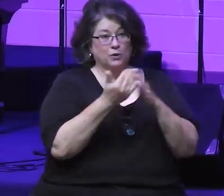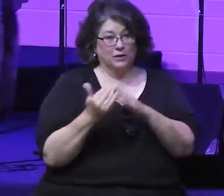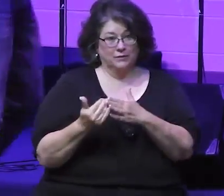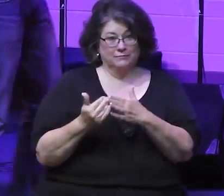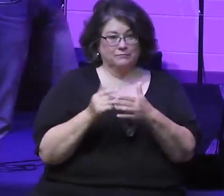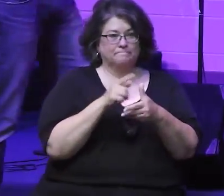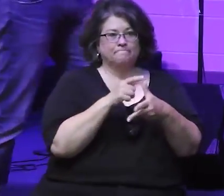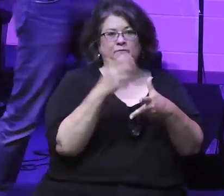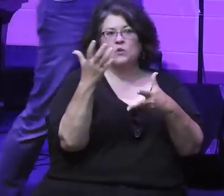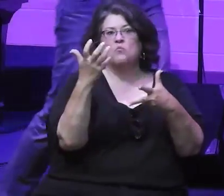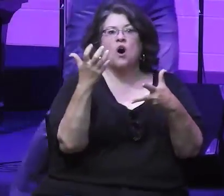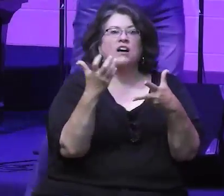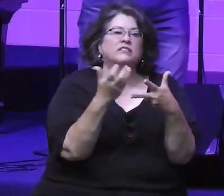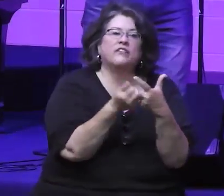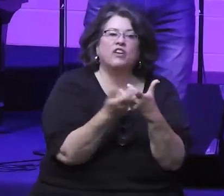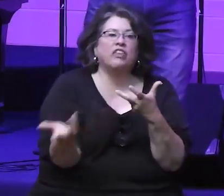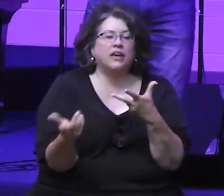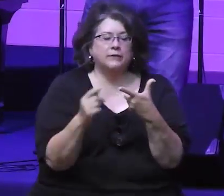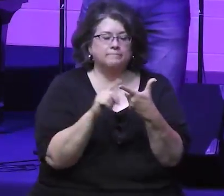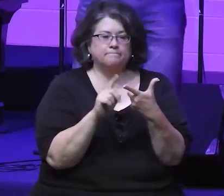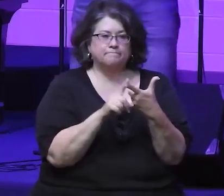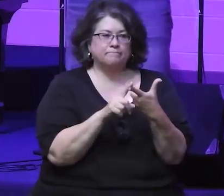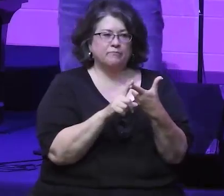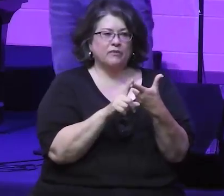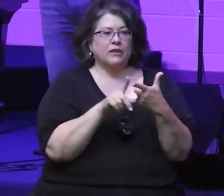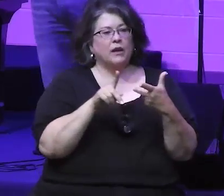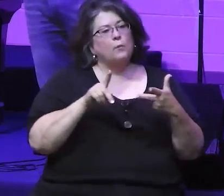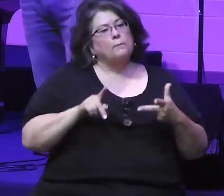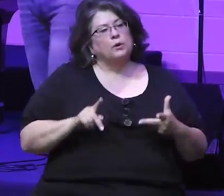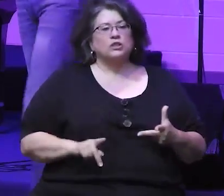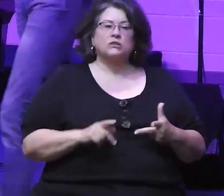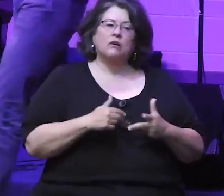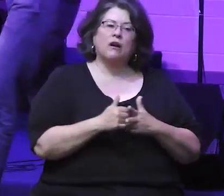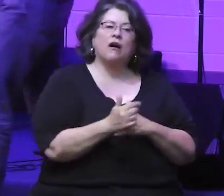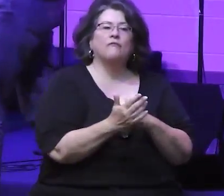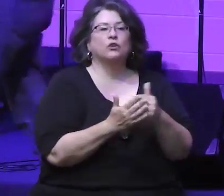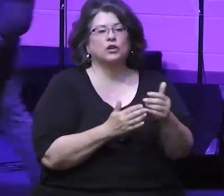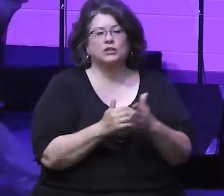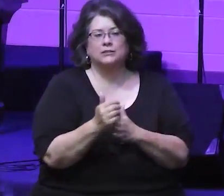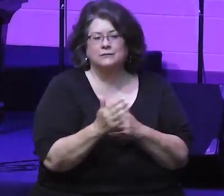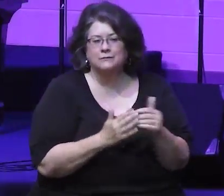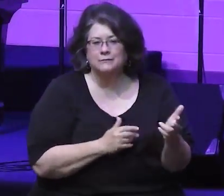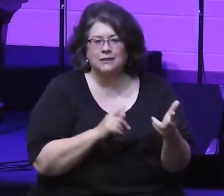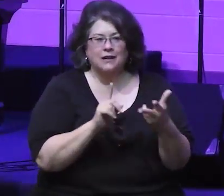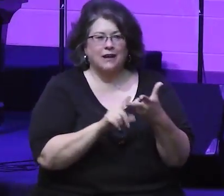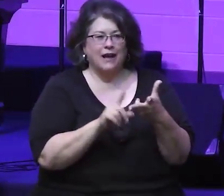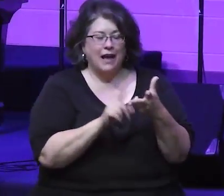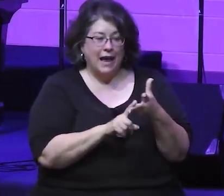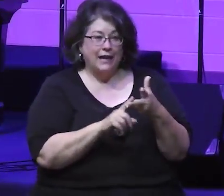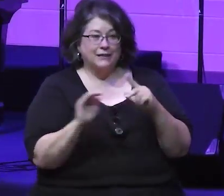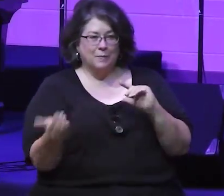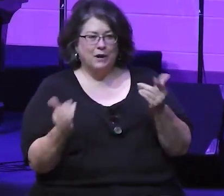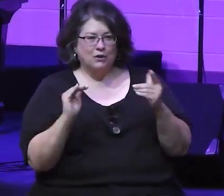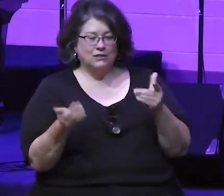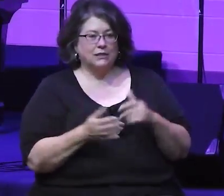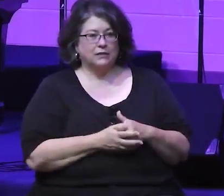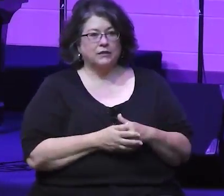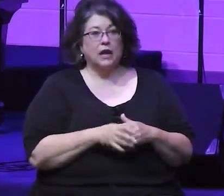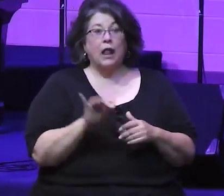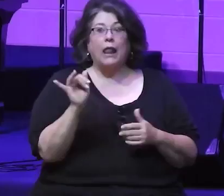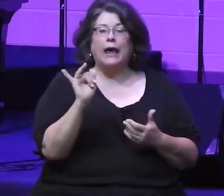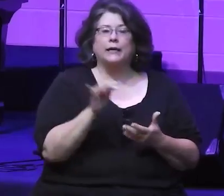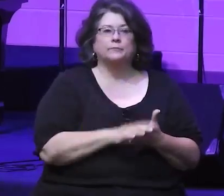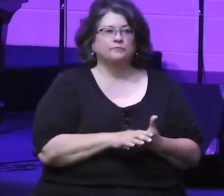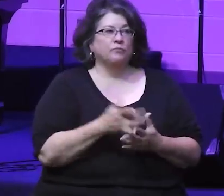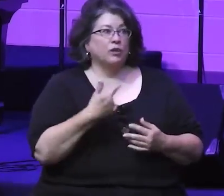comfort and comparison are idols to us. And so keeping up with the Joneses, or at least looking right now, if you were to look at my lawn and compare it to the